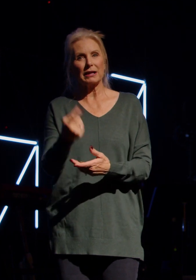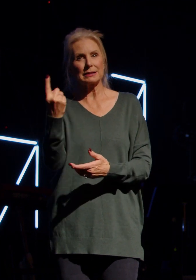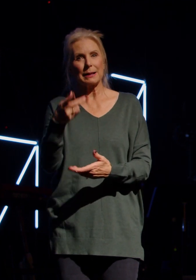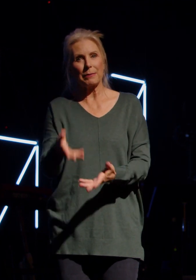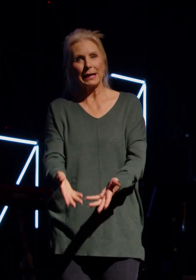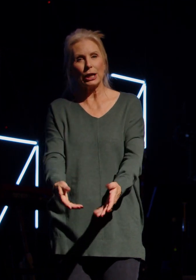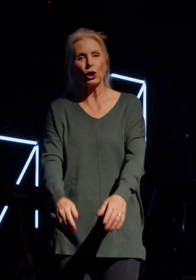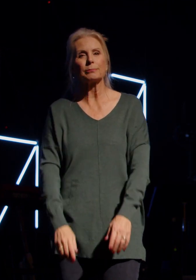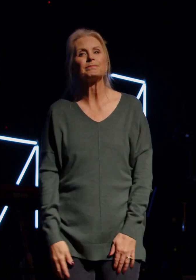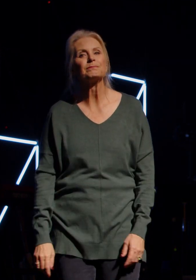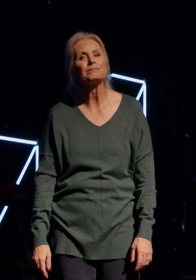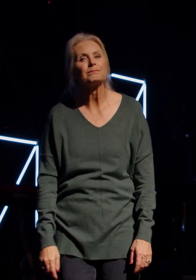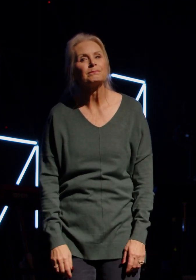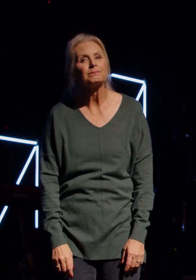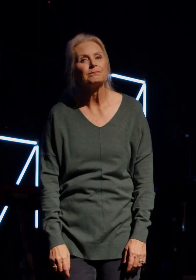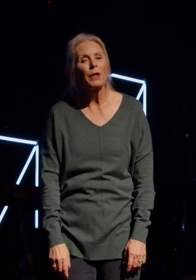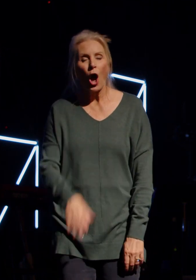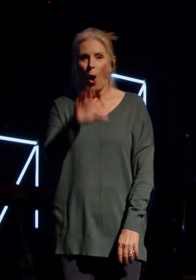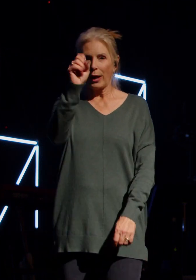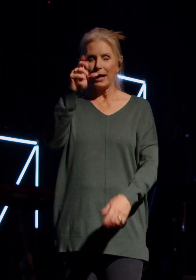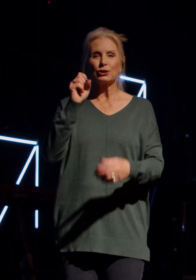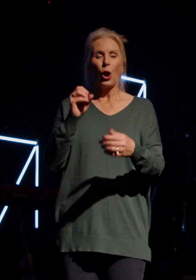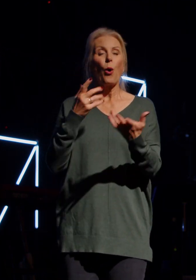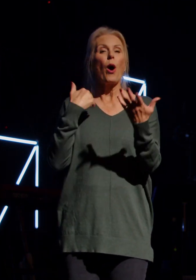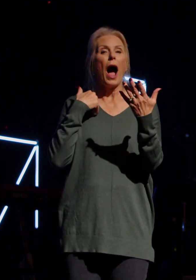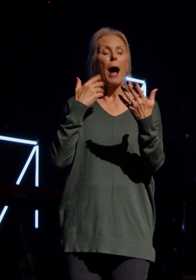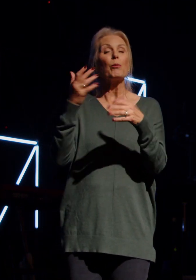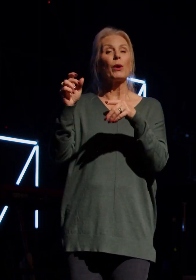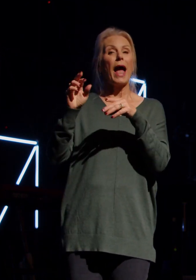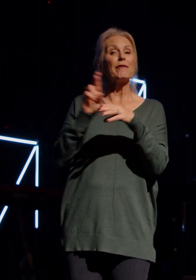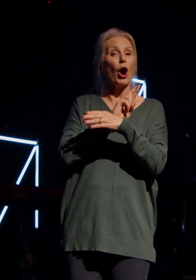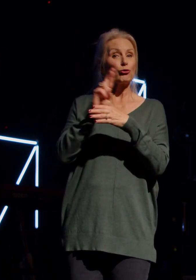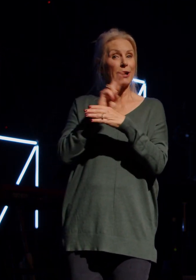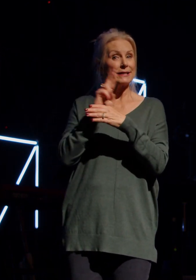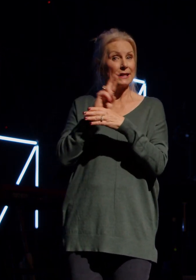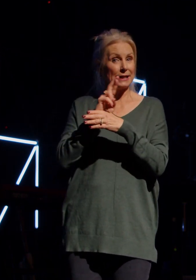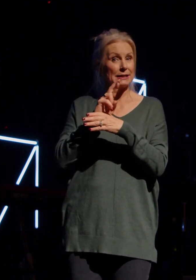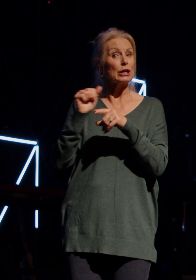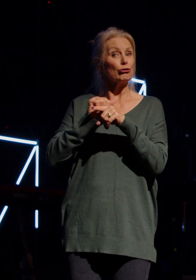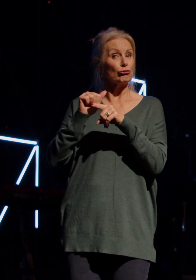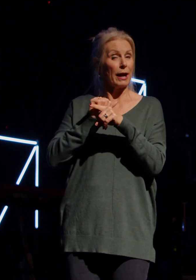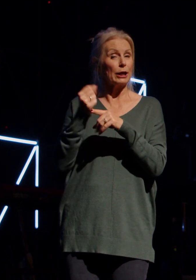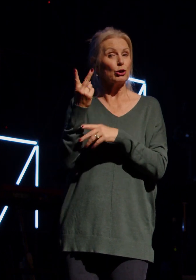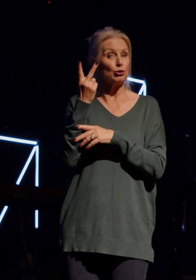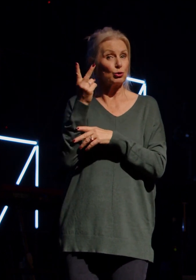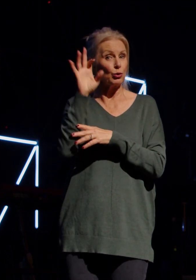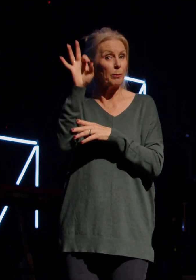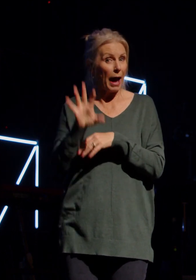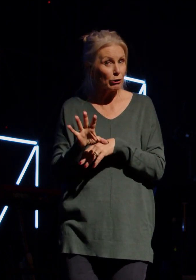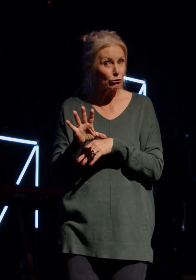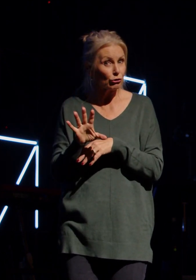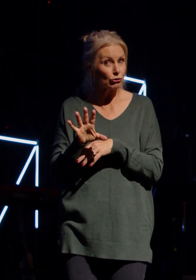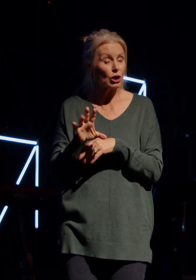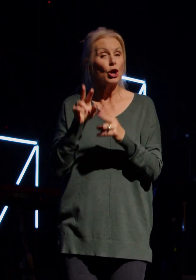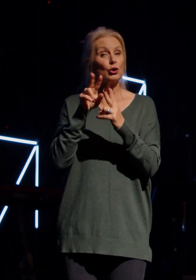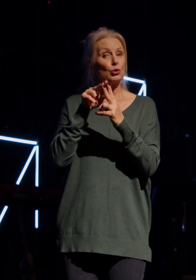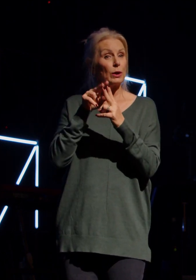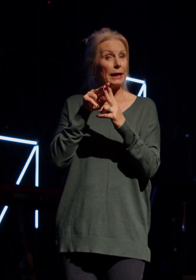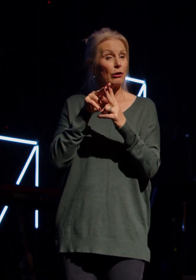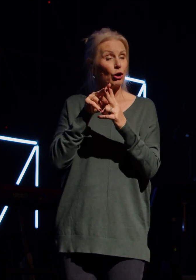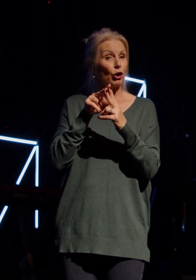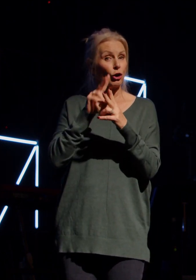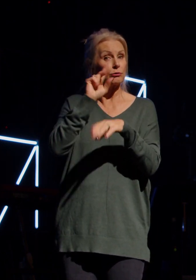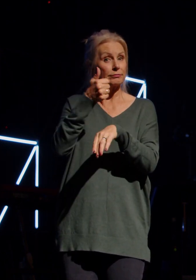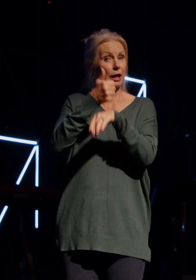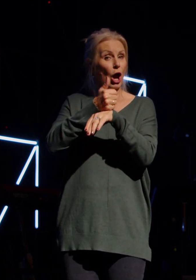We have a residency program starting up. We're going to train up two pastors and either help them go overseas, church plant, or